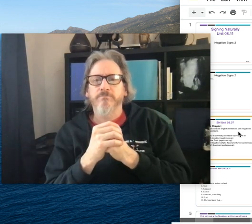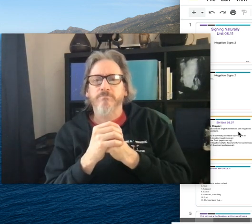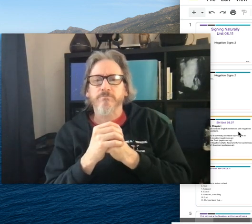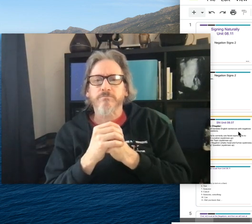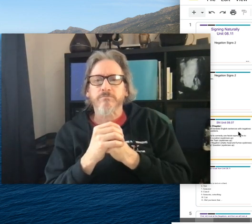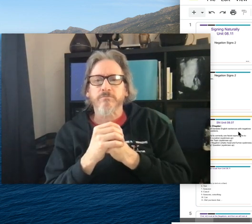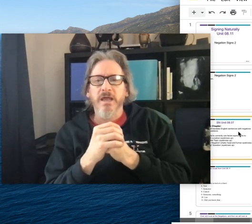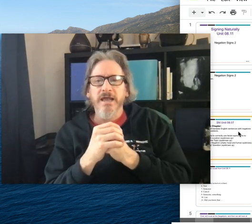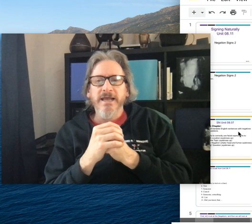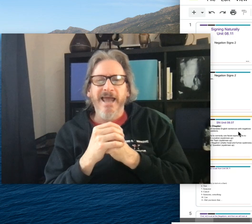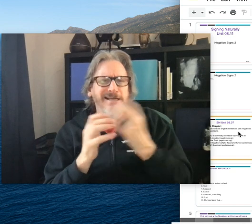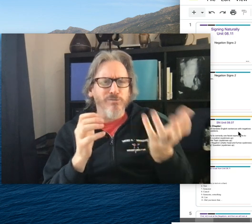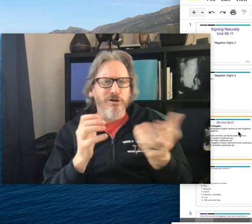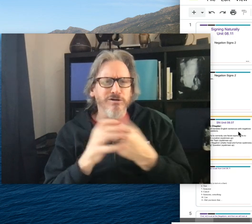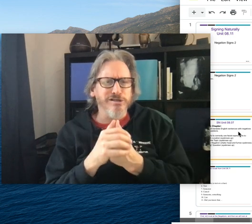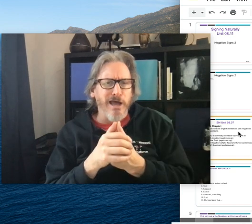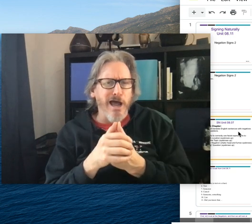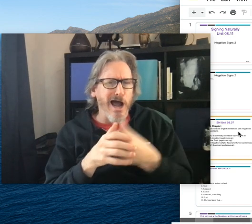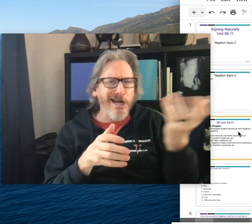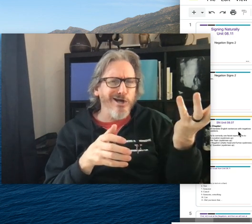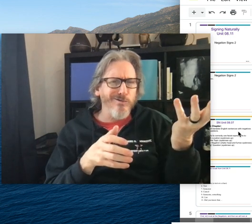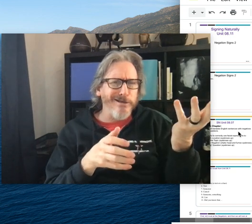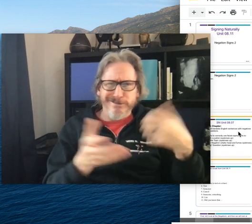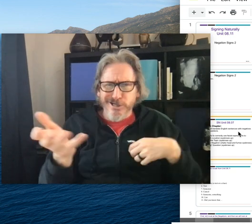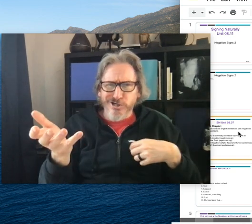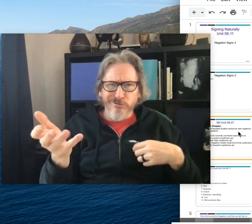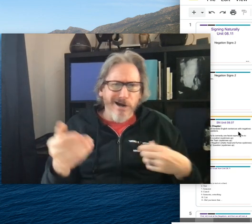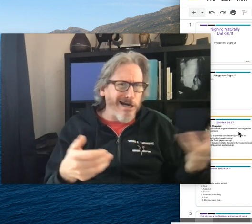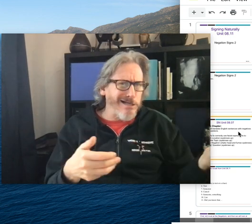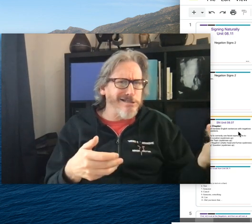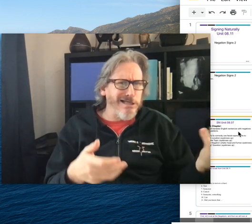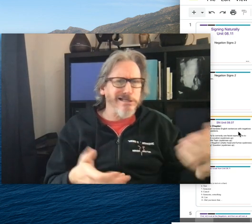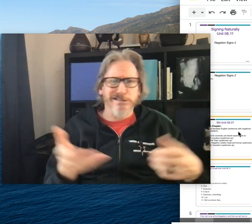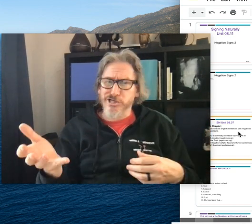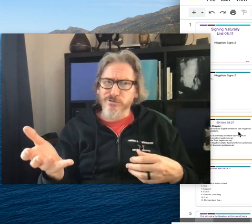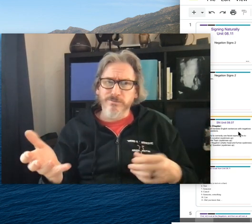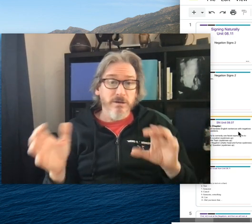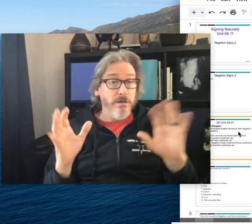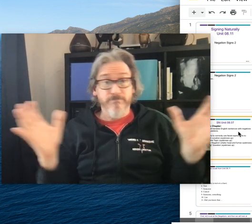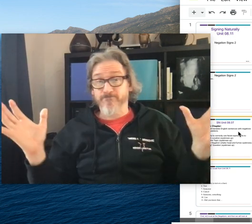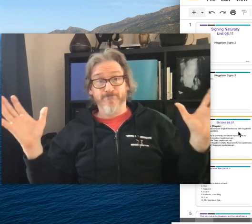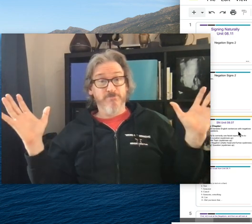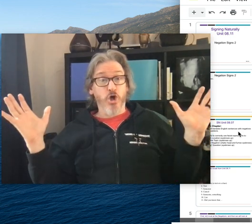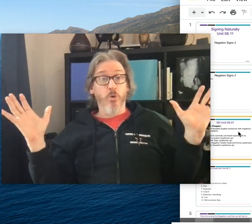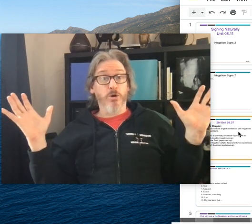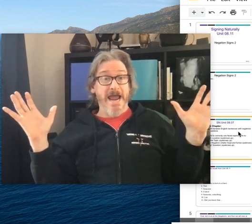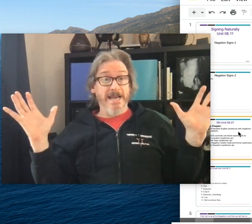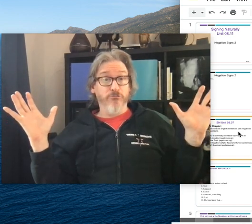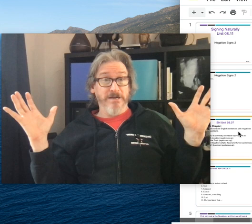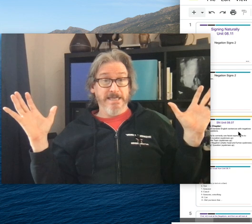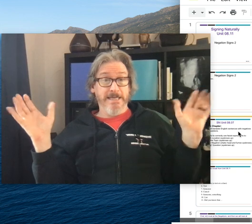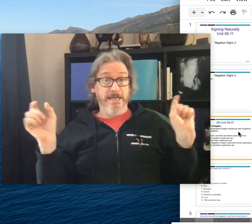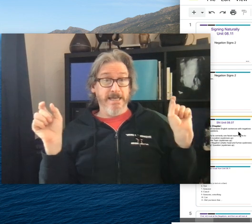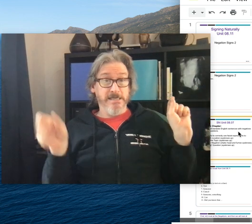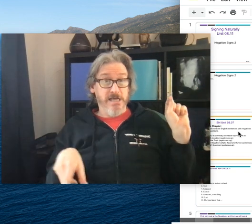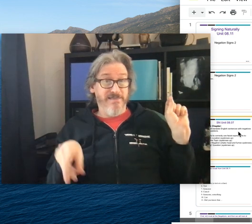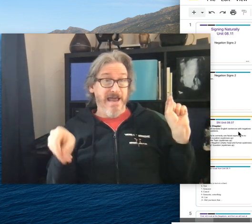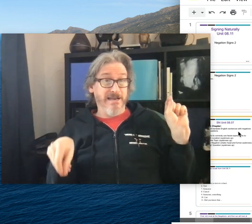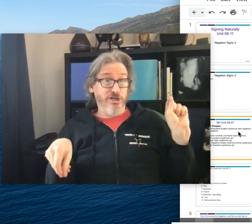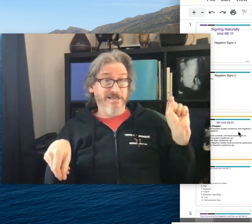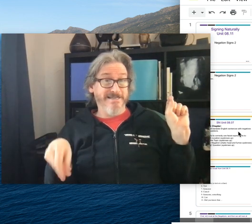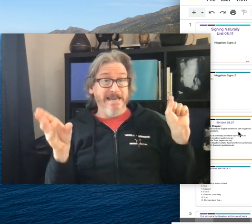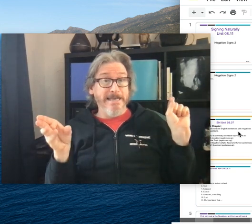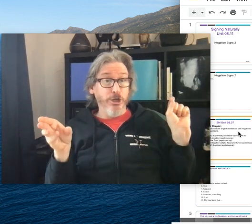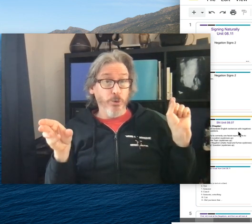And it's one of those, I didn't do this, did you? I didn't see this, did you? So all we're adding really is